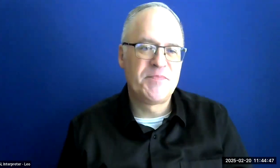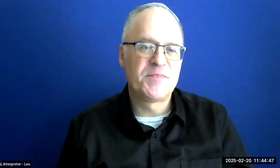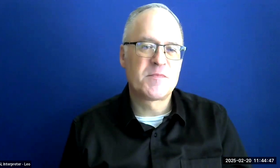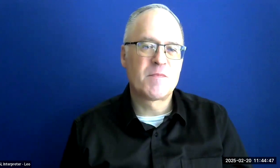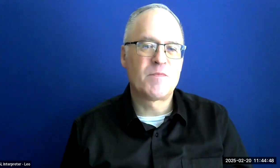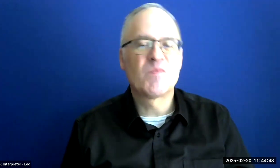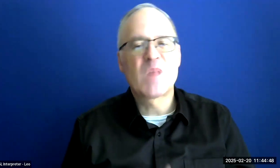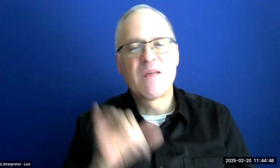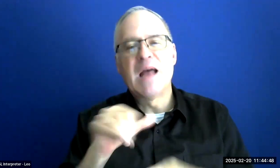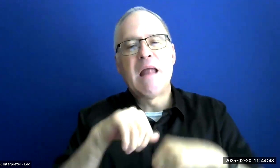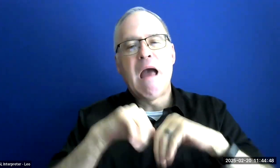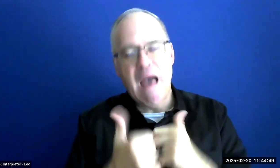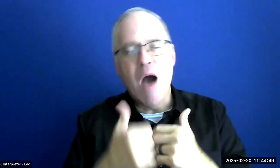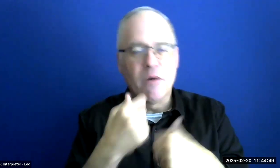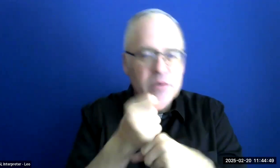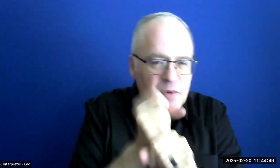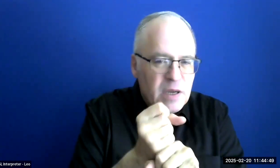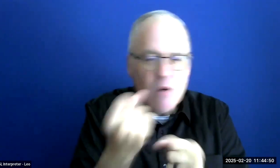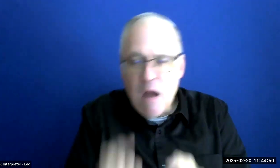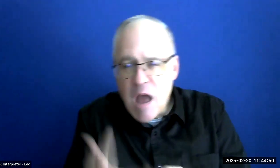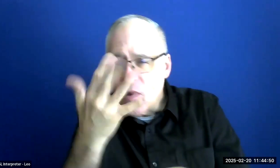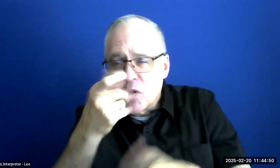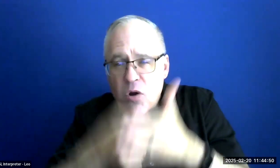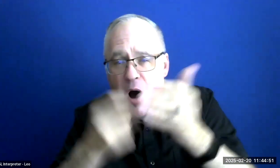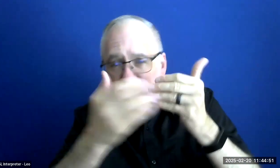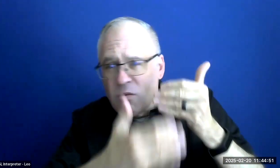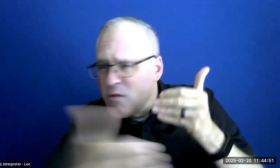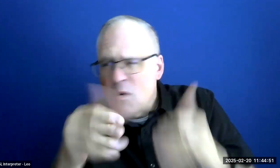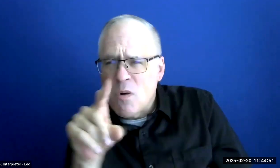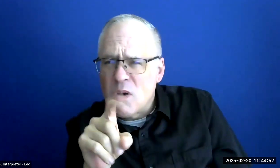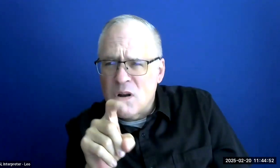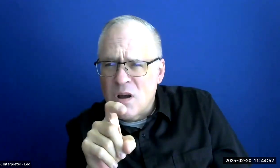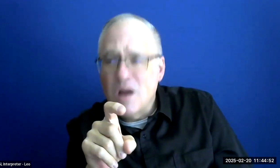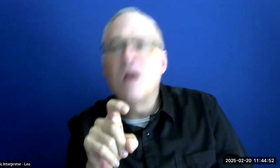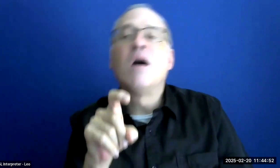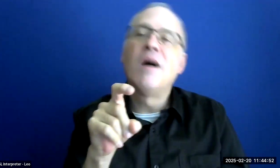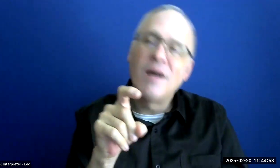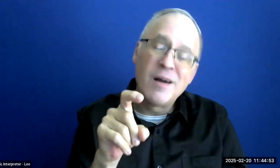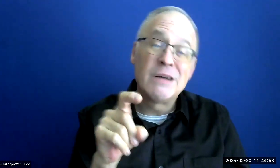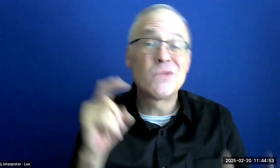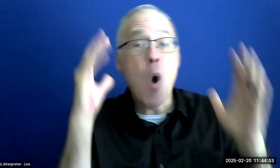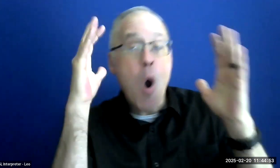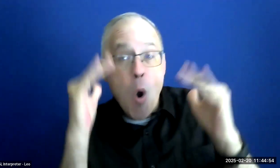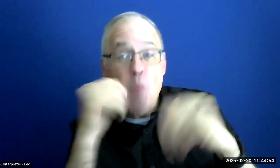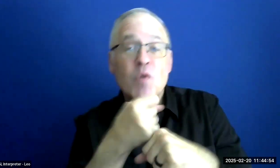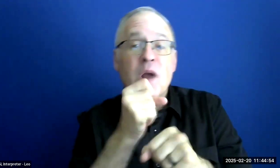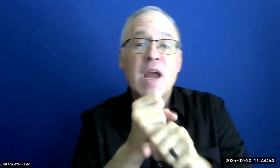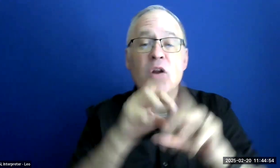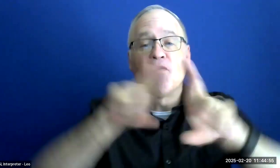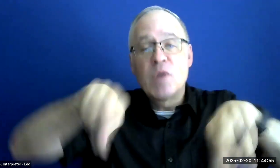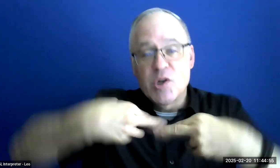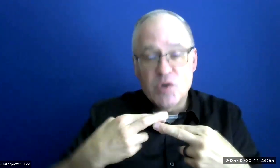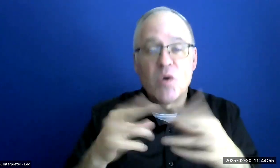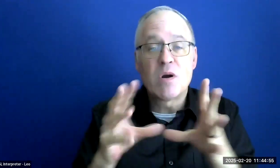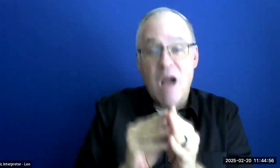creating a regional conference. Well, how much will they cost going forward? Well, ultimately, the hope is that the creation of regional conferences worldwide